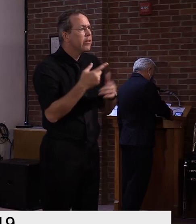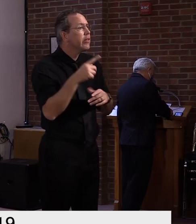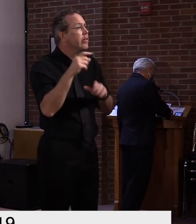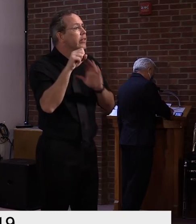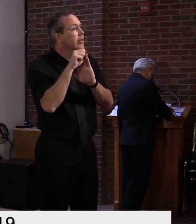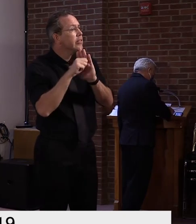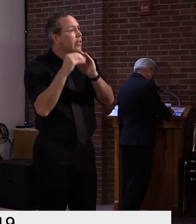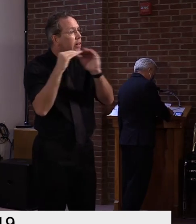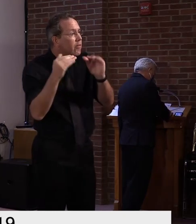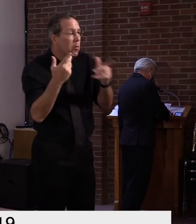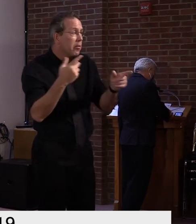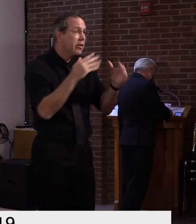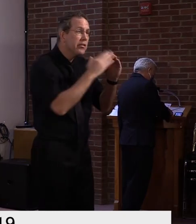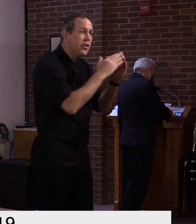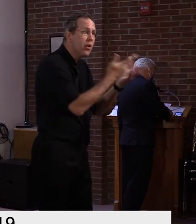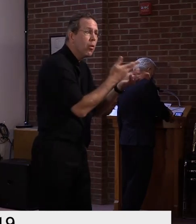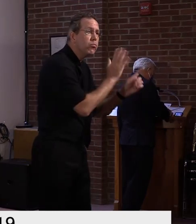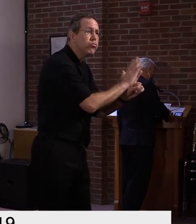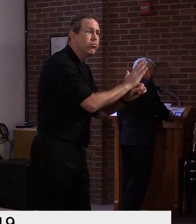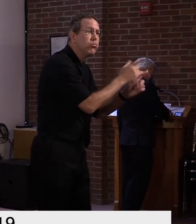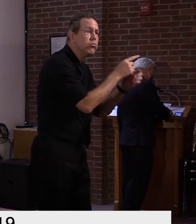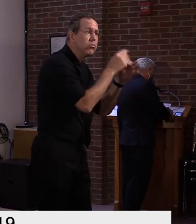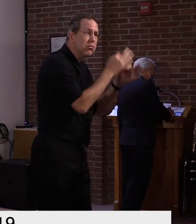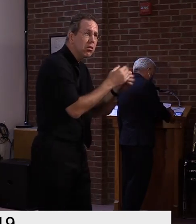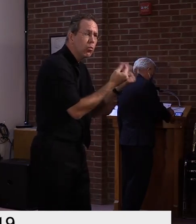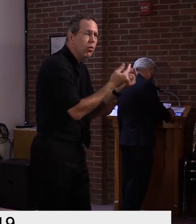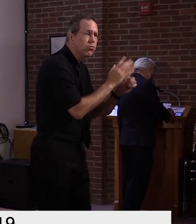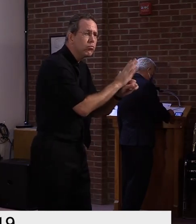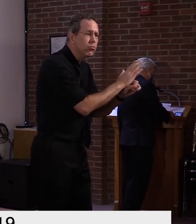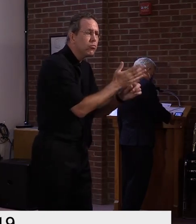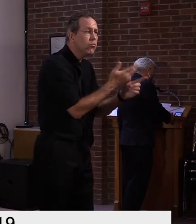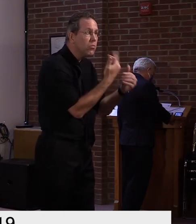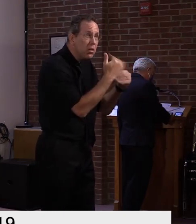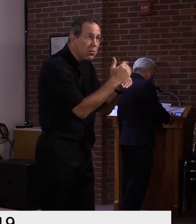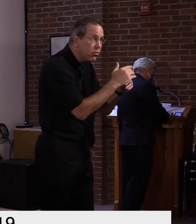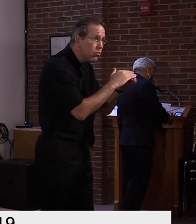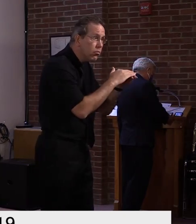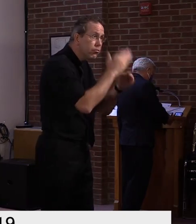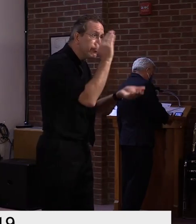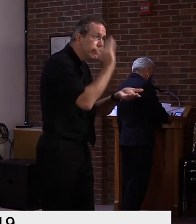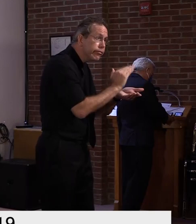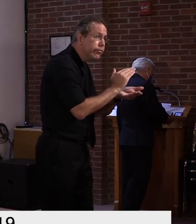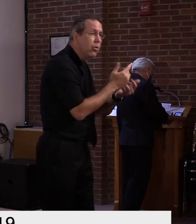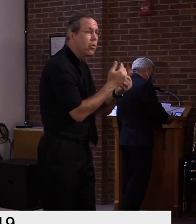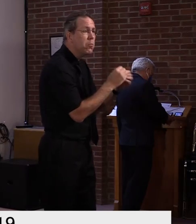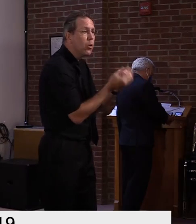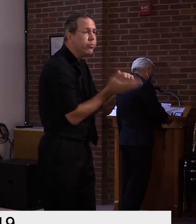by a new program that will require a reservation for those in-person